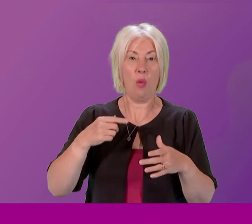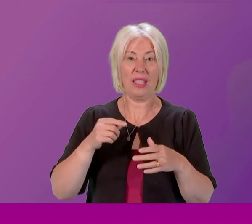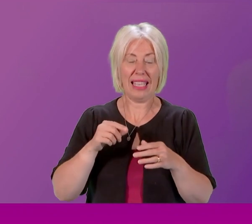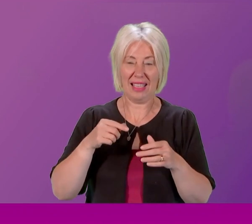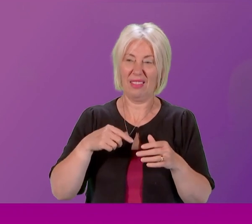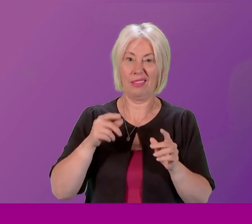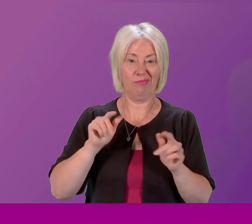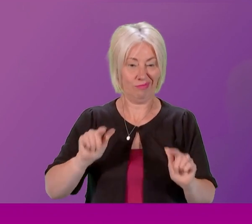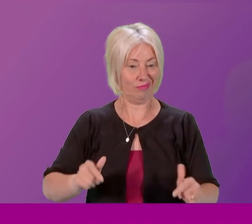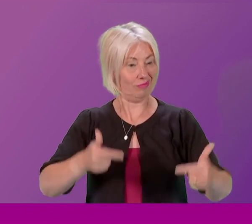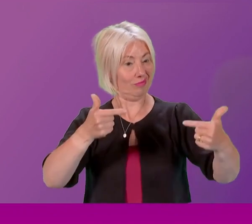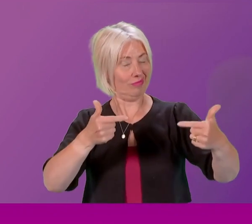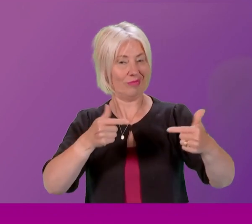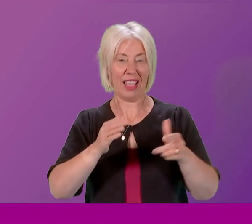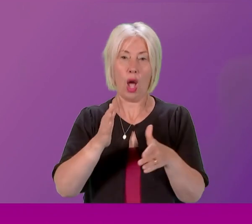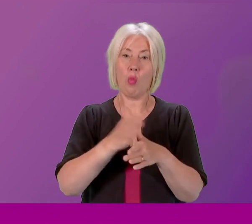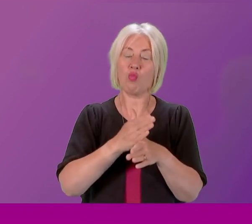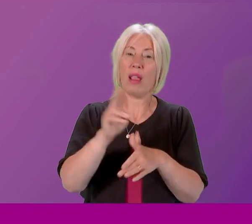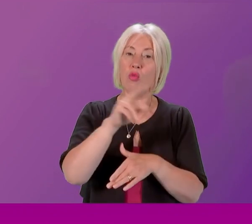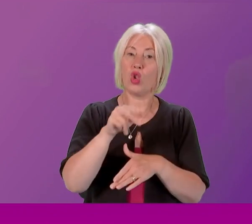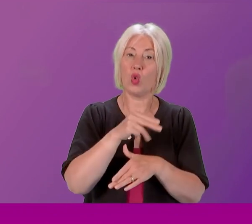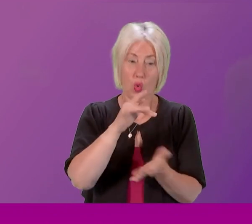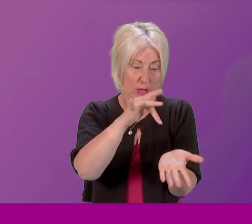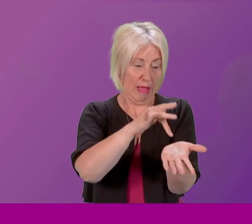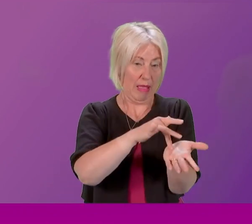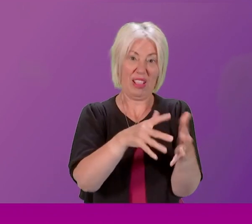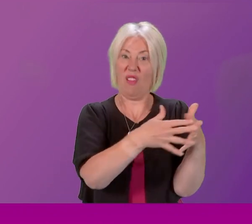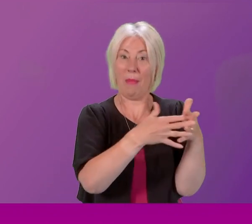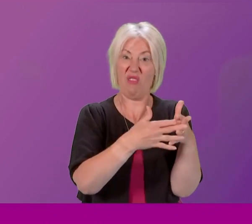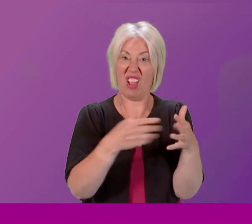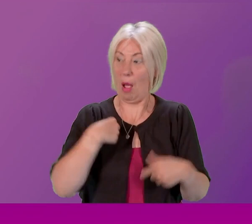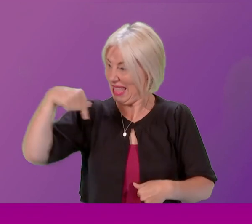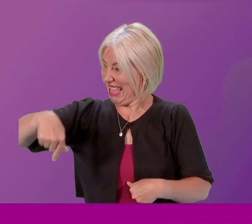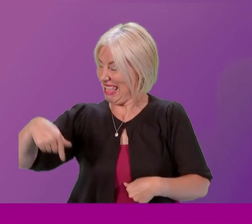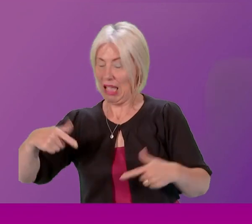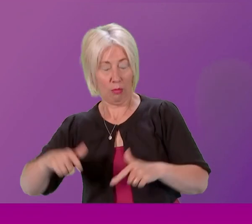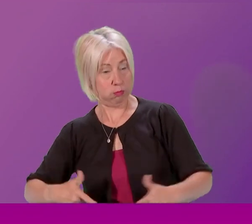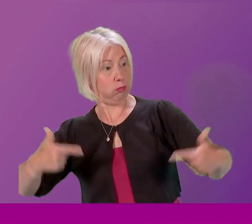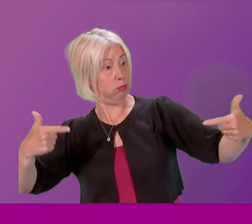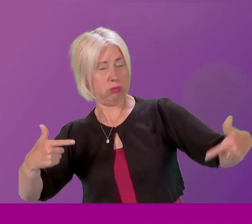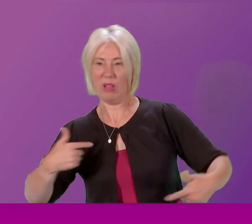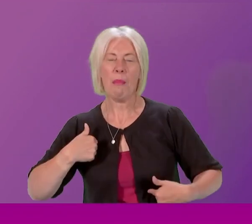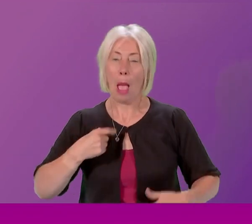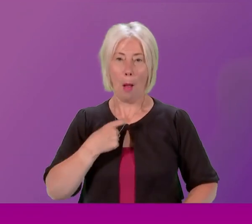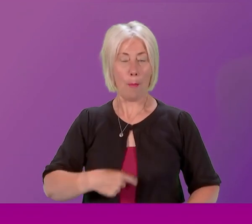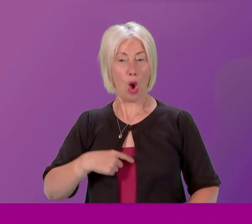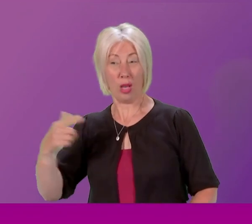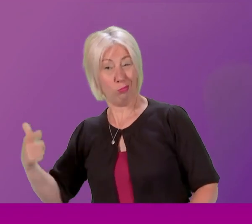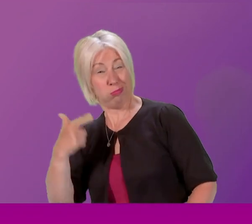America, for example, online. And that was fantastic, you know, because there's no way I probably would have gone there in